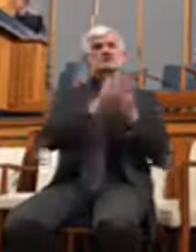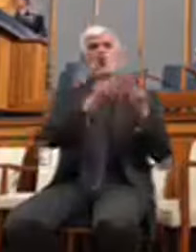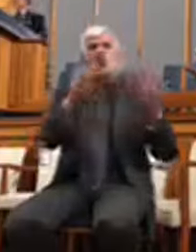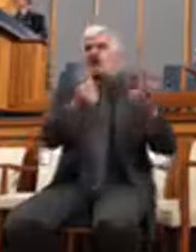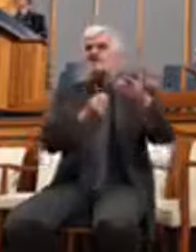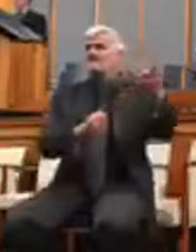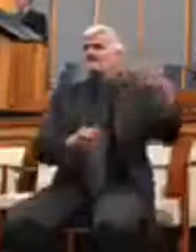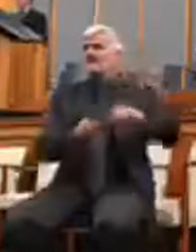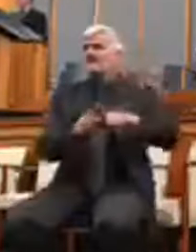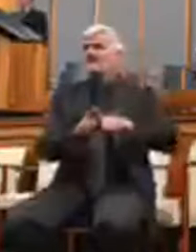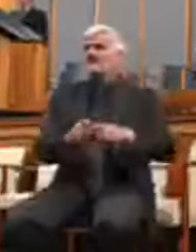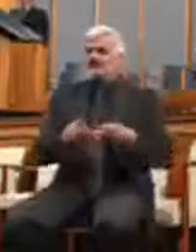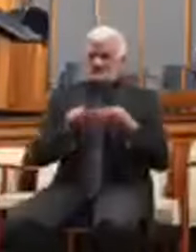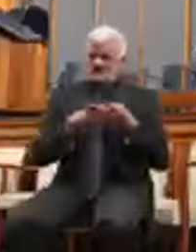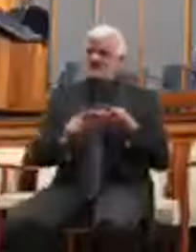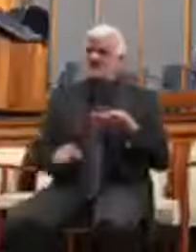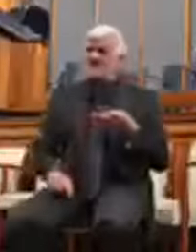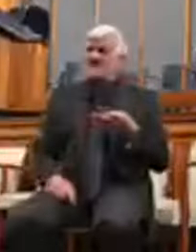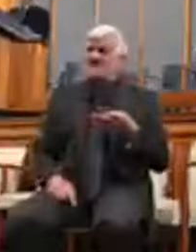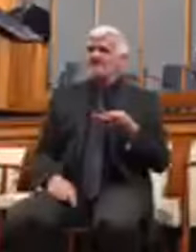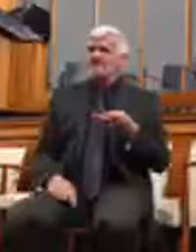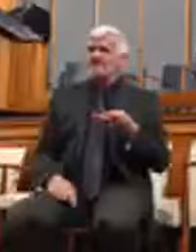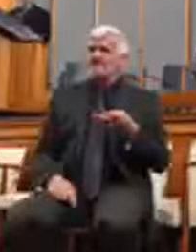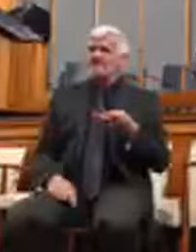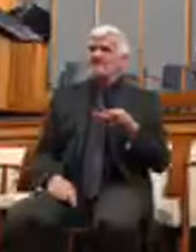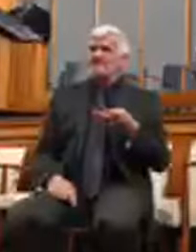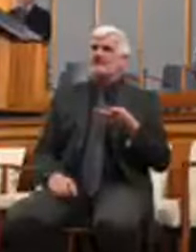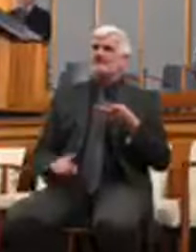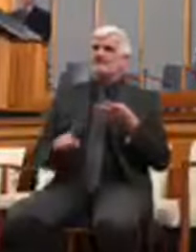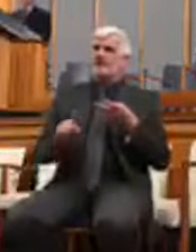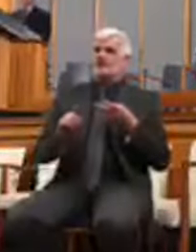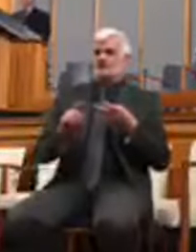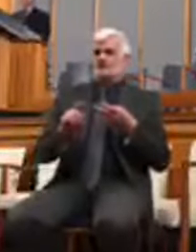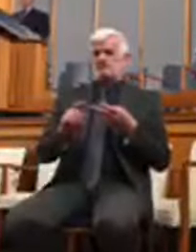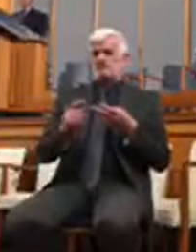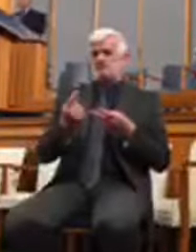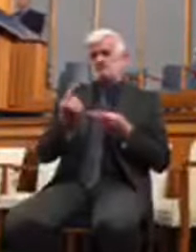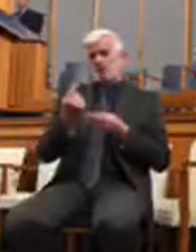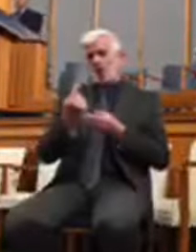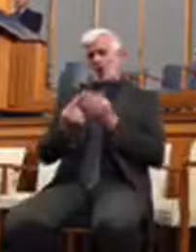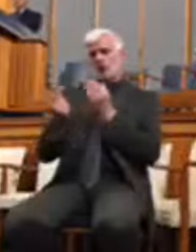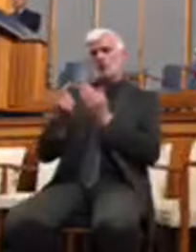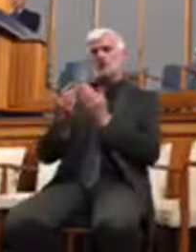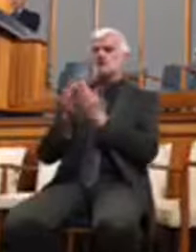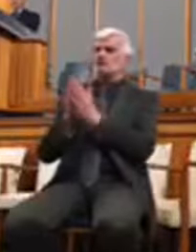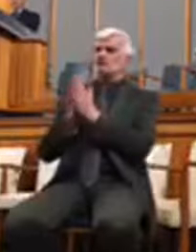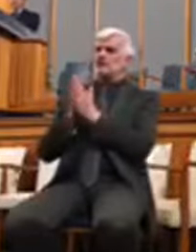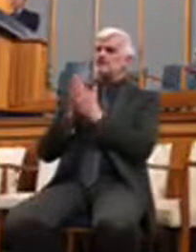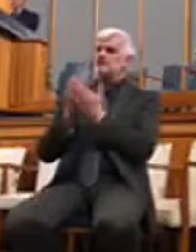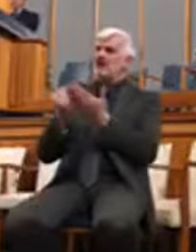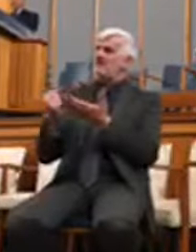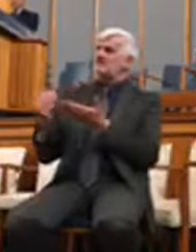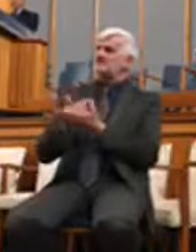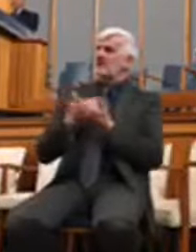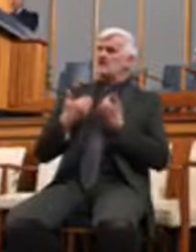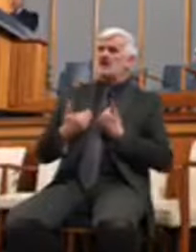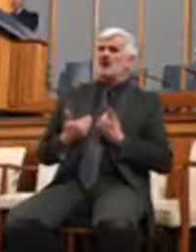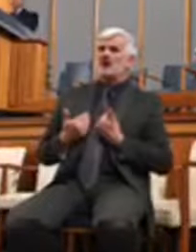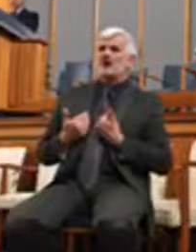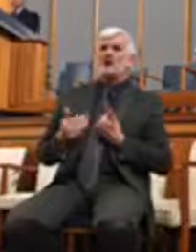All of them. But the only religion that has a savior is the religion of the Bible,